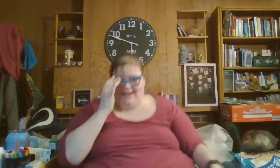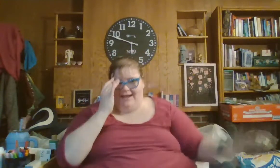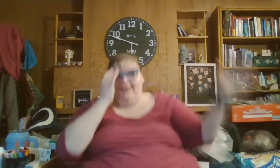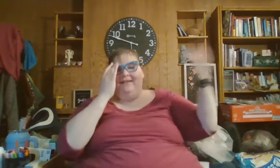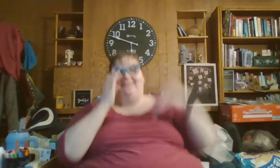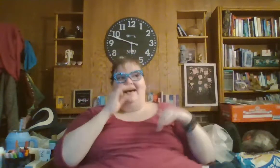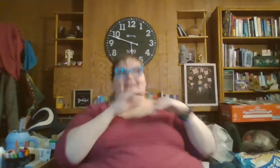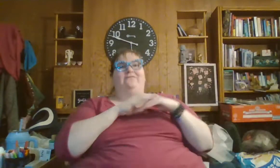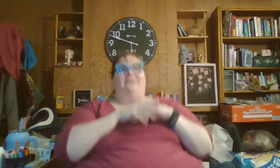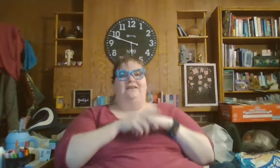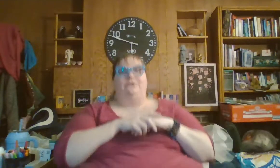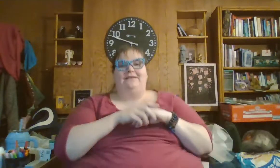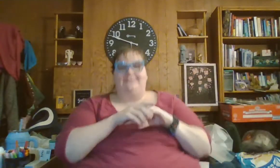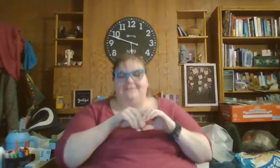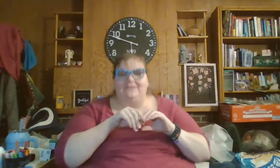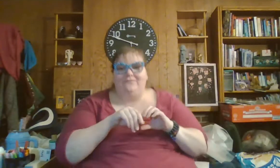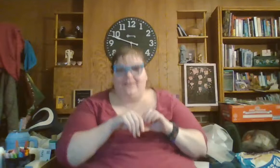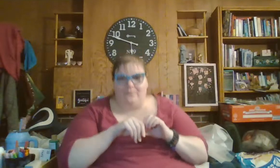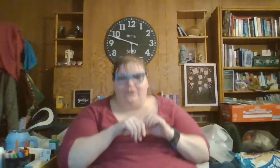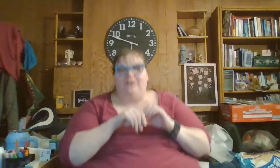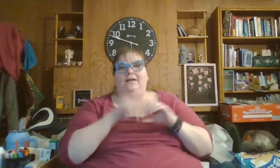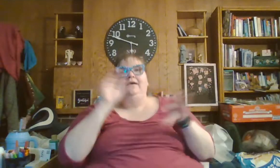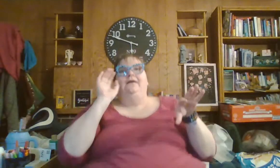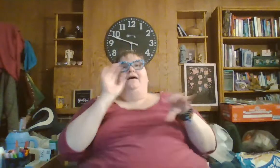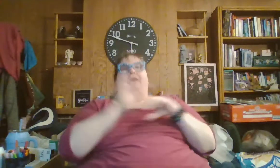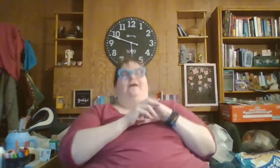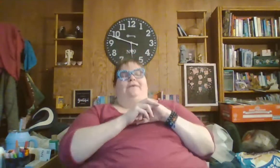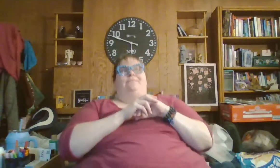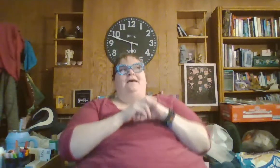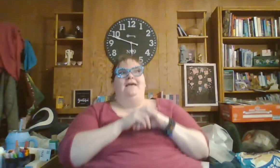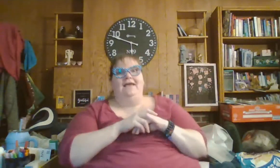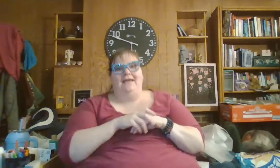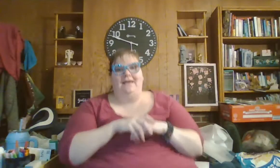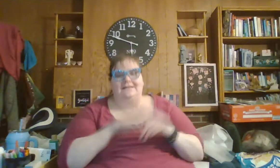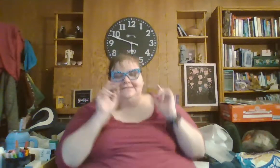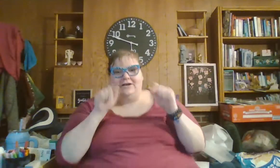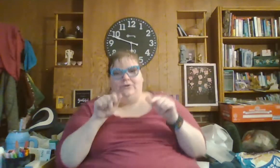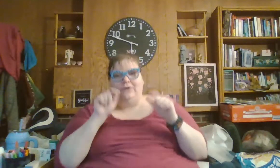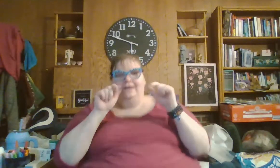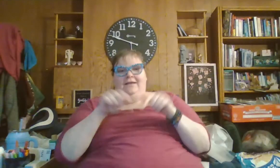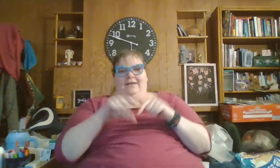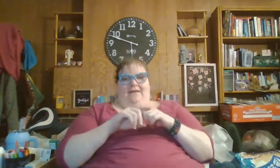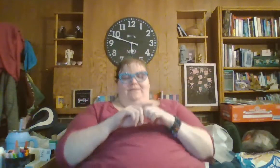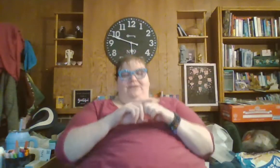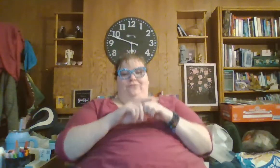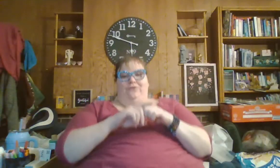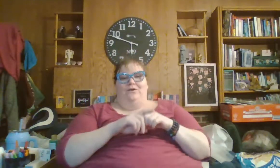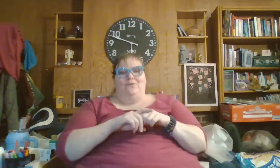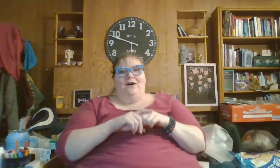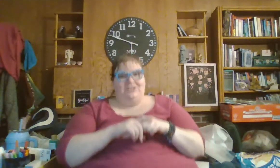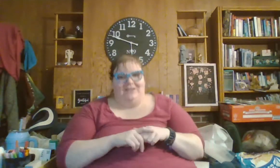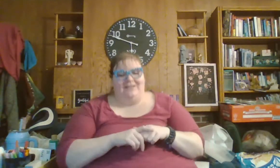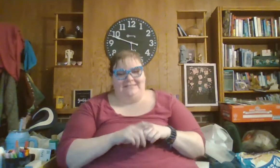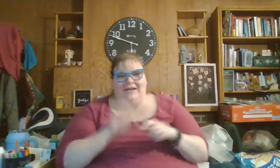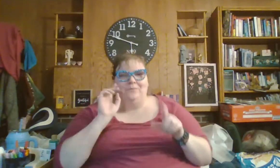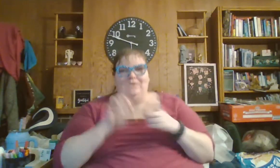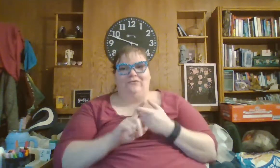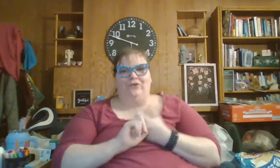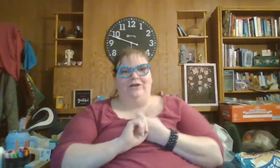Thursday, that video is still available. And so let me know if you want to watch it before it goes